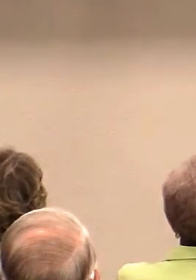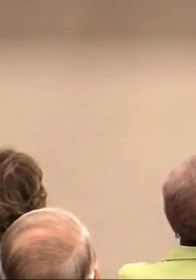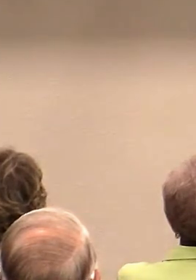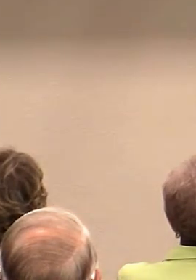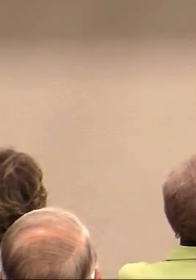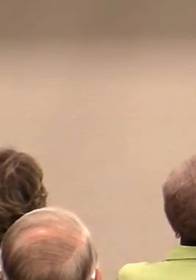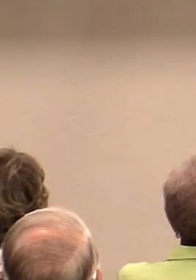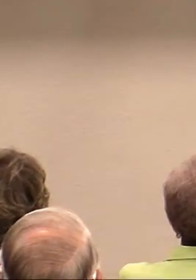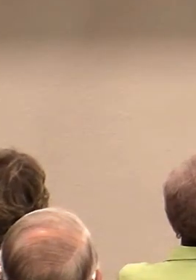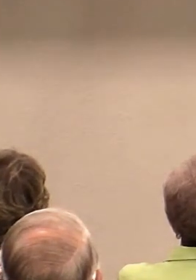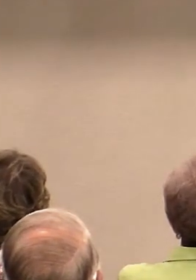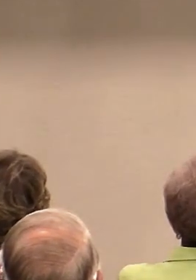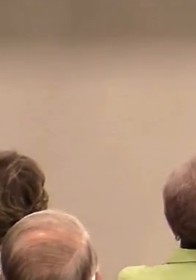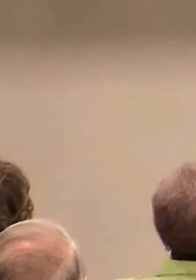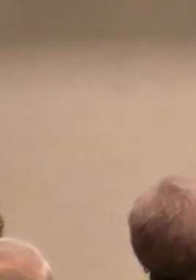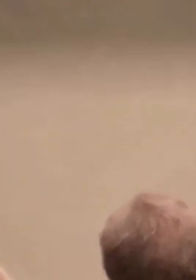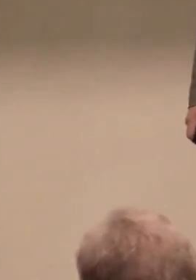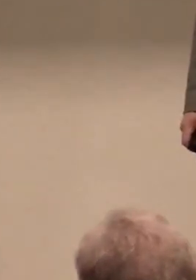The flag room.